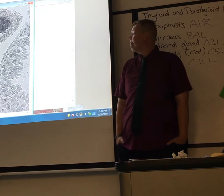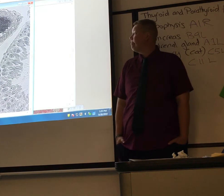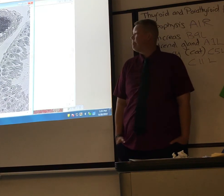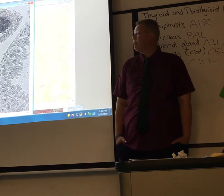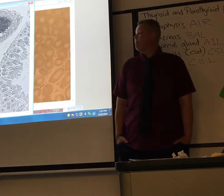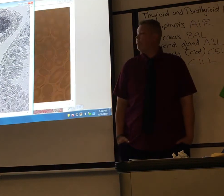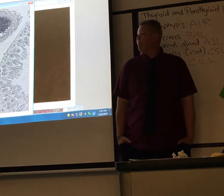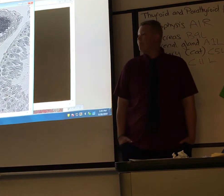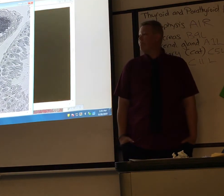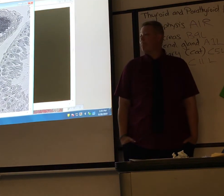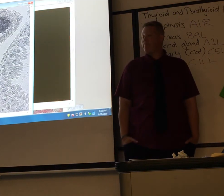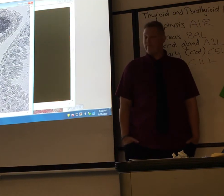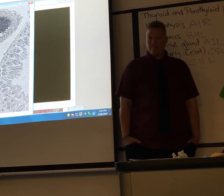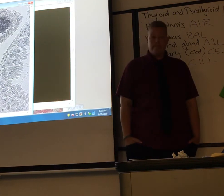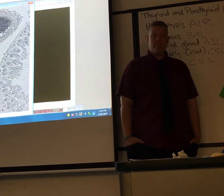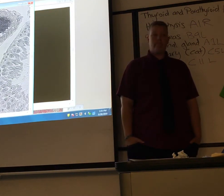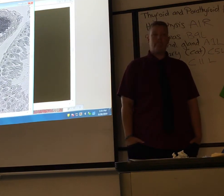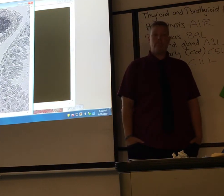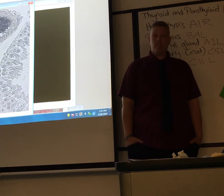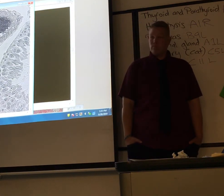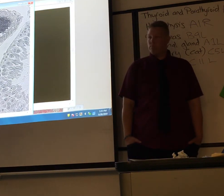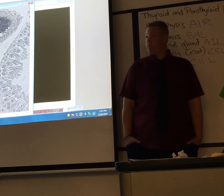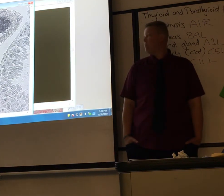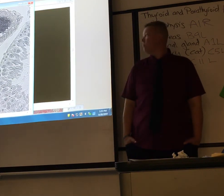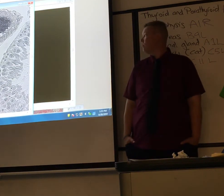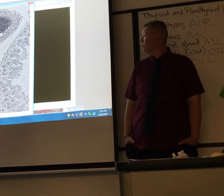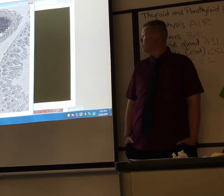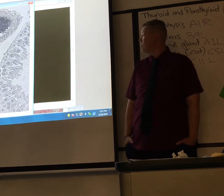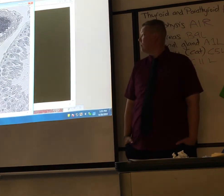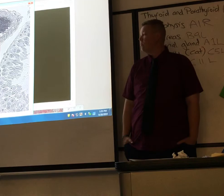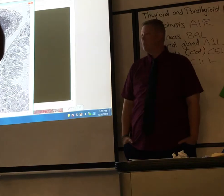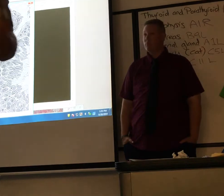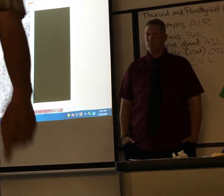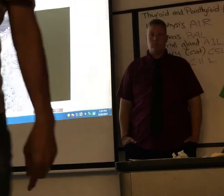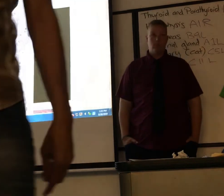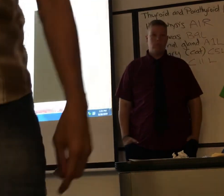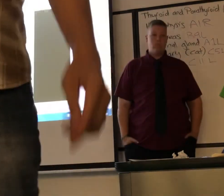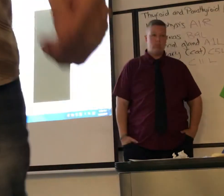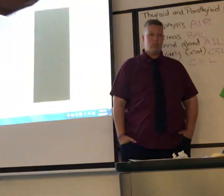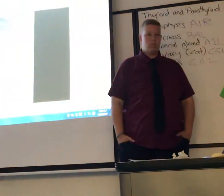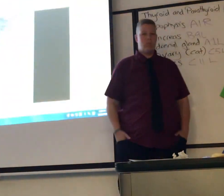Let me hit the stop button on this.